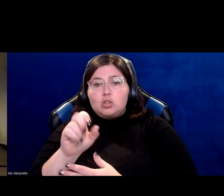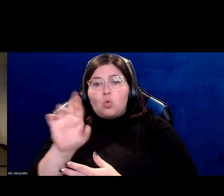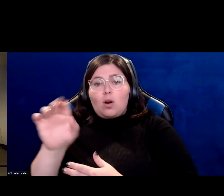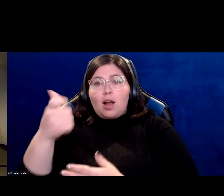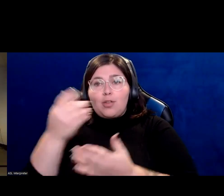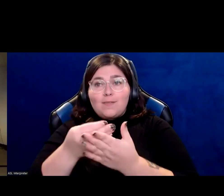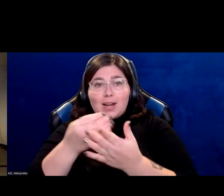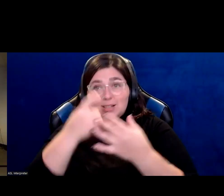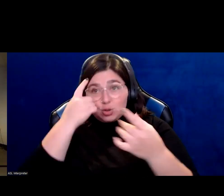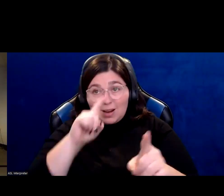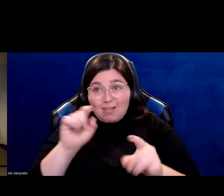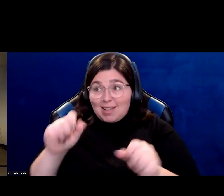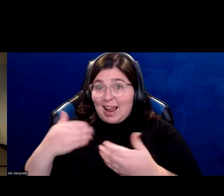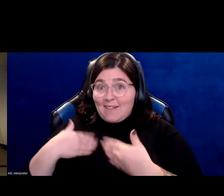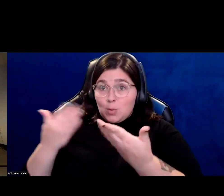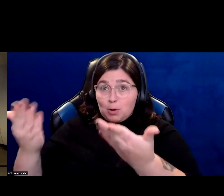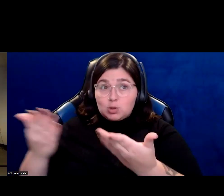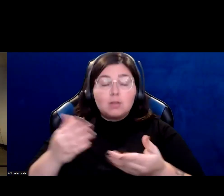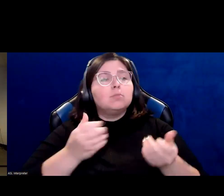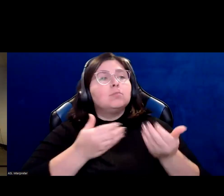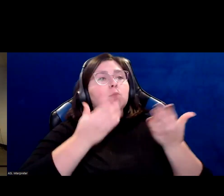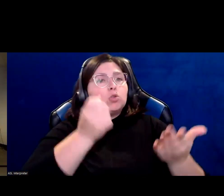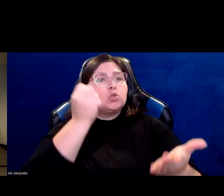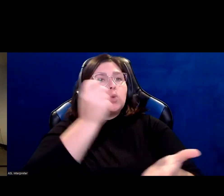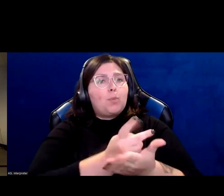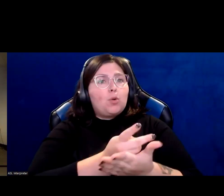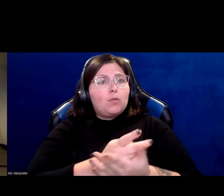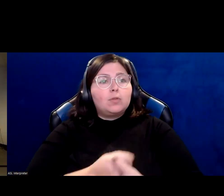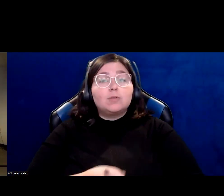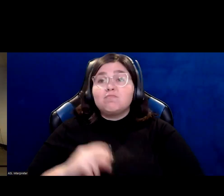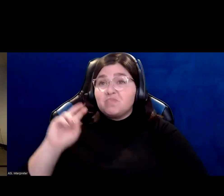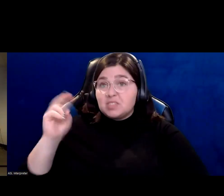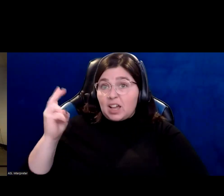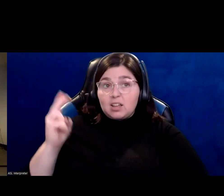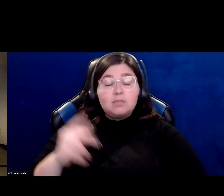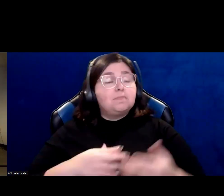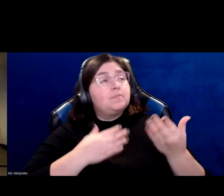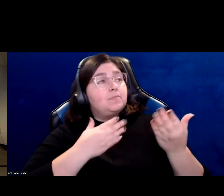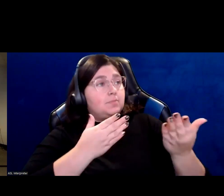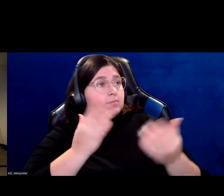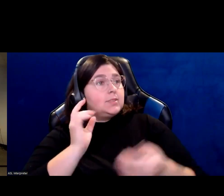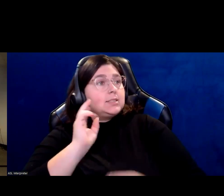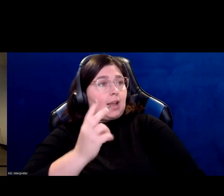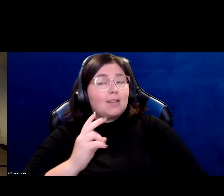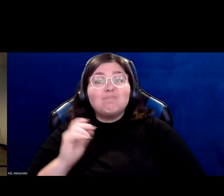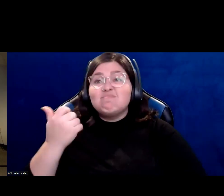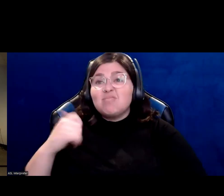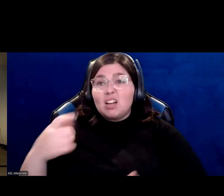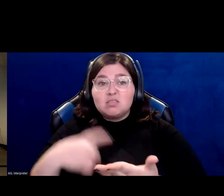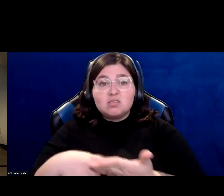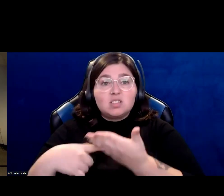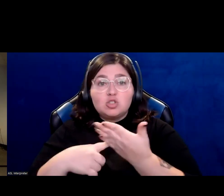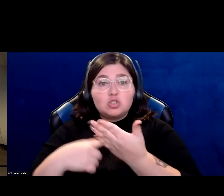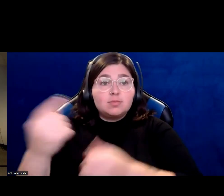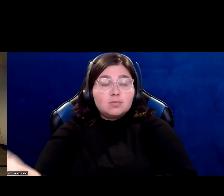Thank you. May I have a motion? Motion to approve. Is there a second? Second. Thank you. Any discussion?